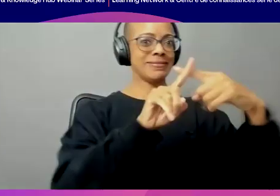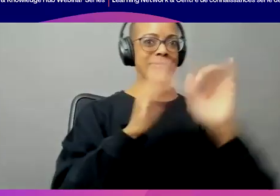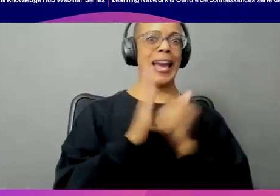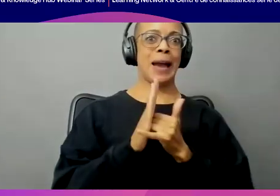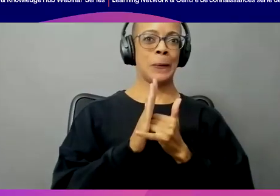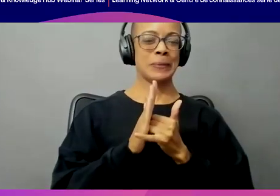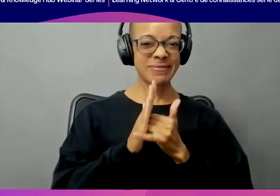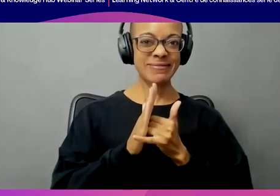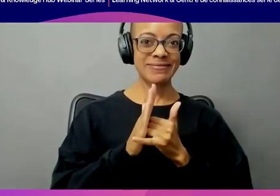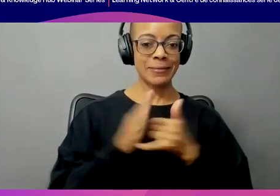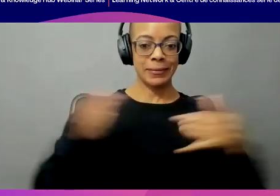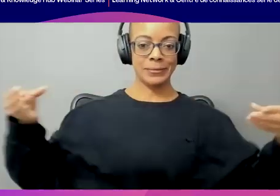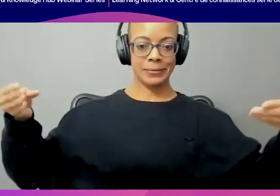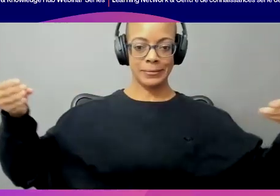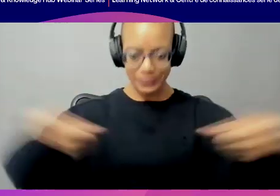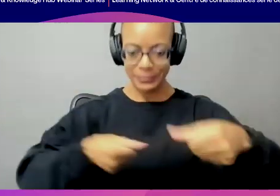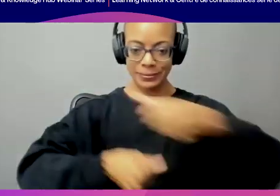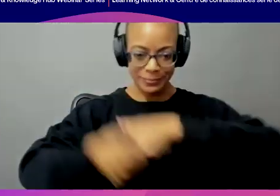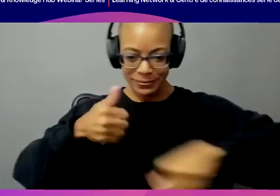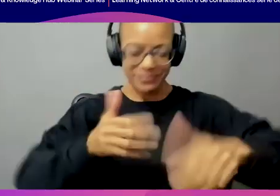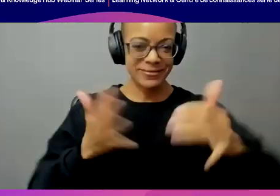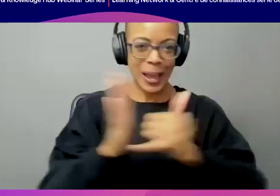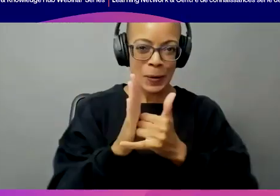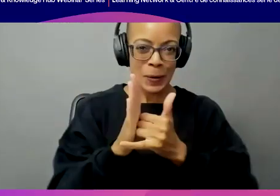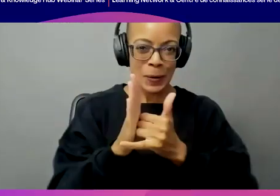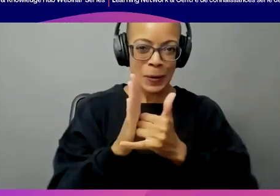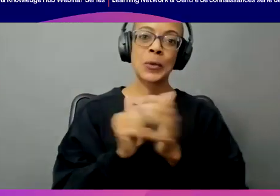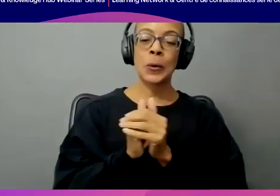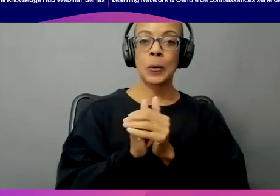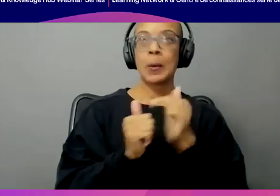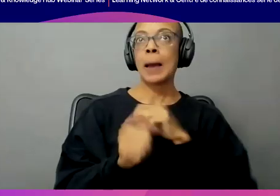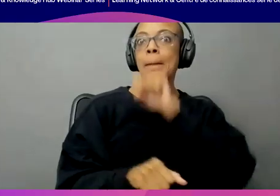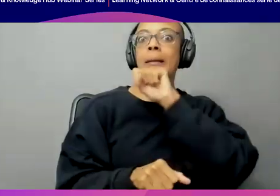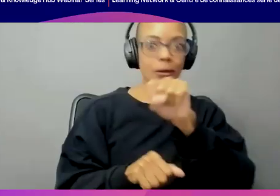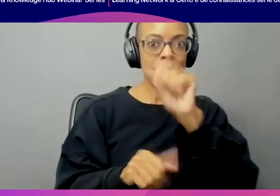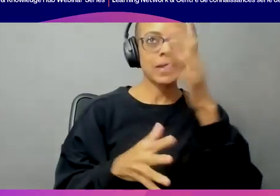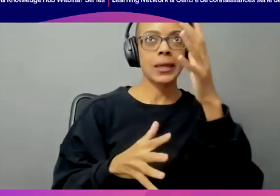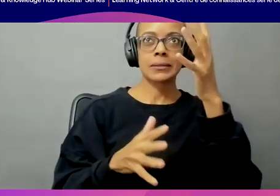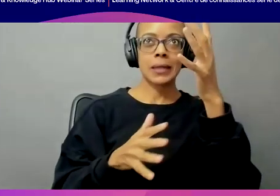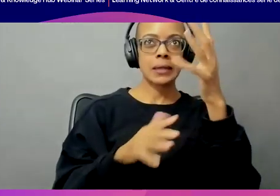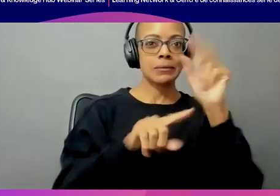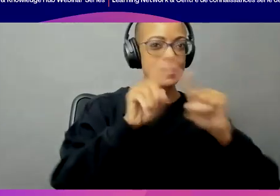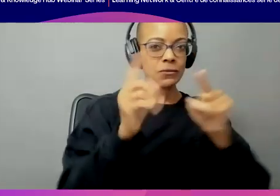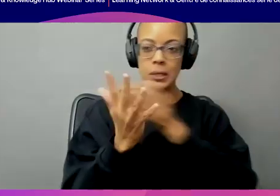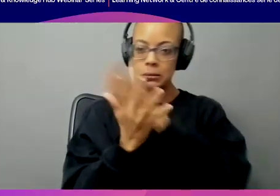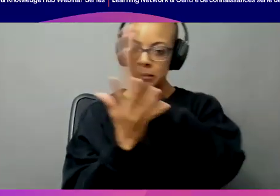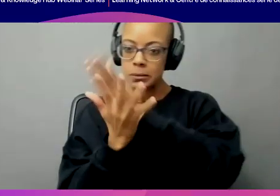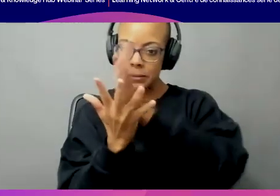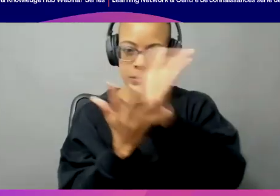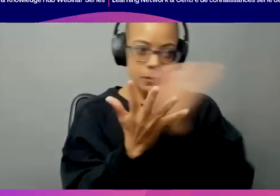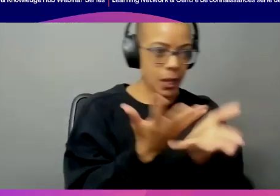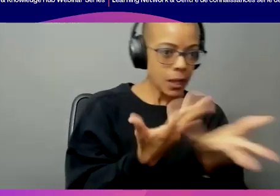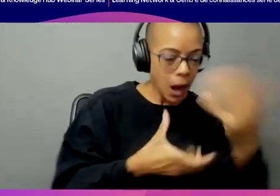love combined models, like, for example, our Knowledge Hub community of practice spend some time together to get to know each